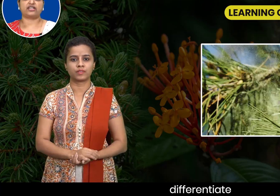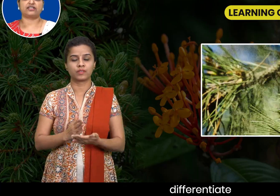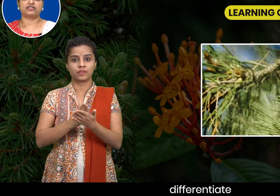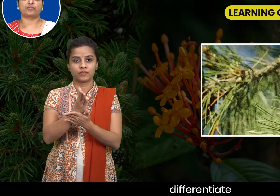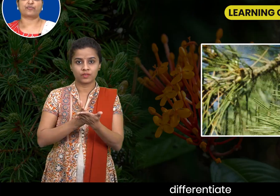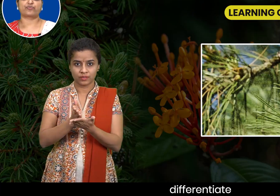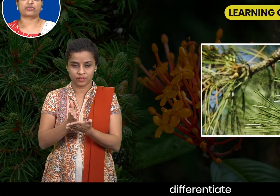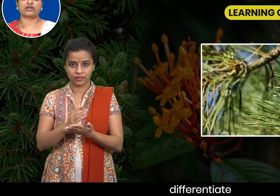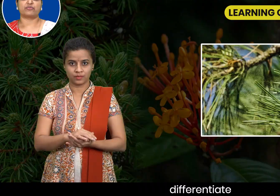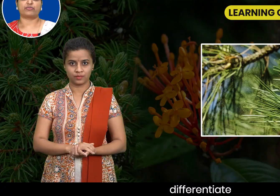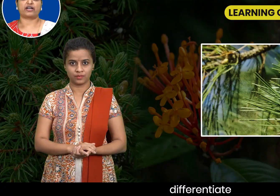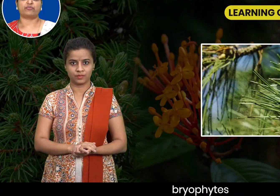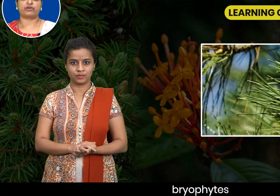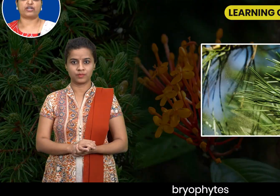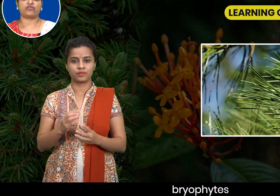differentiate